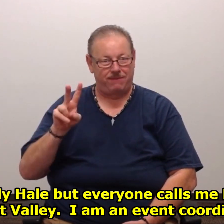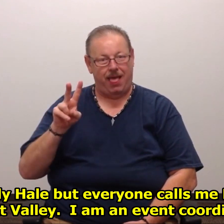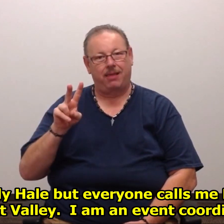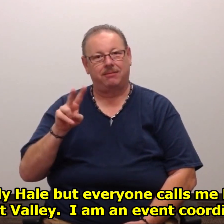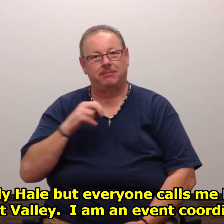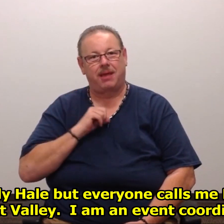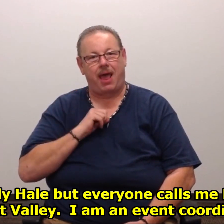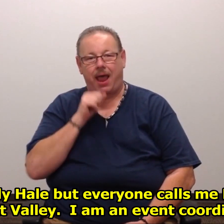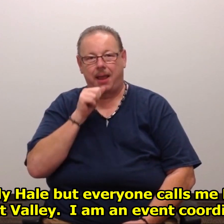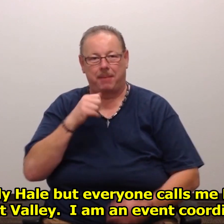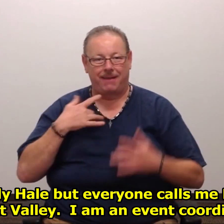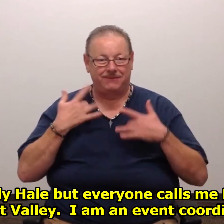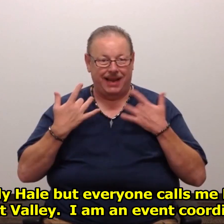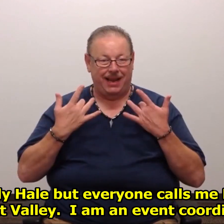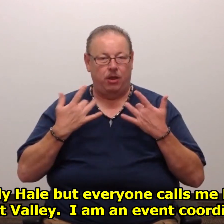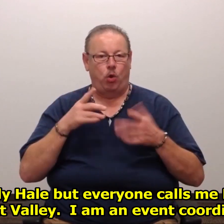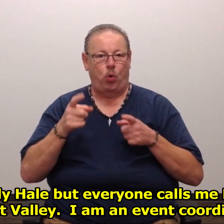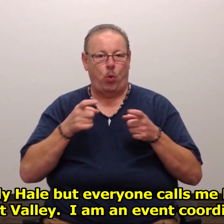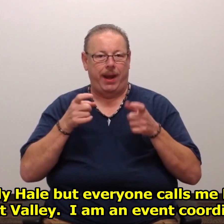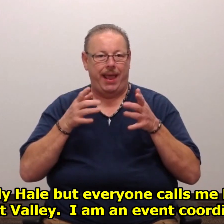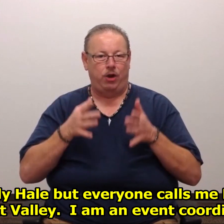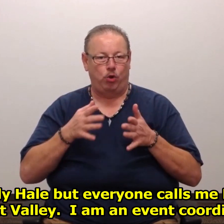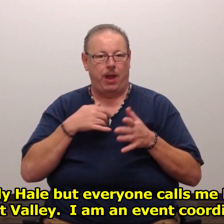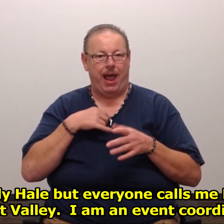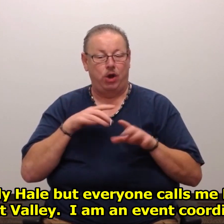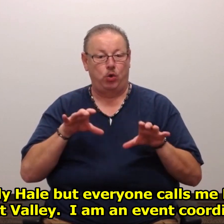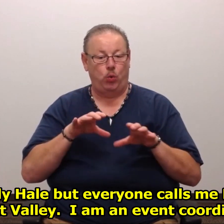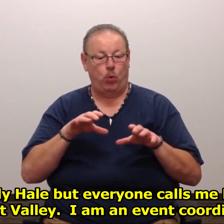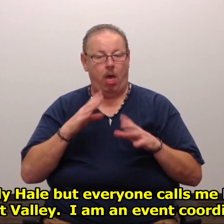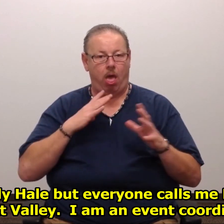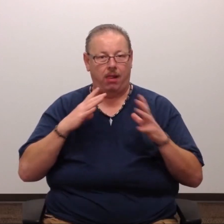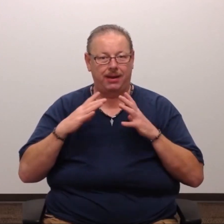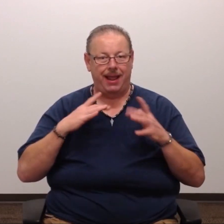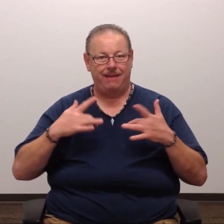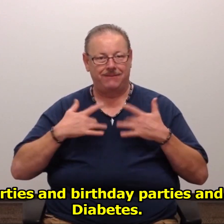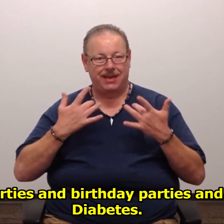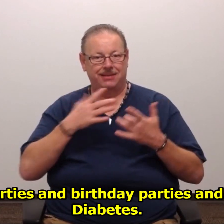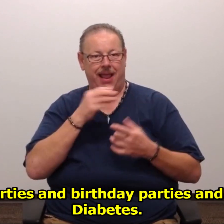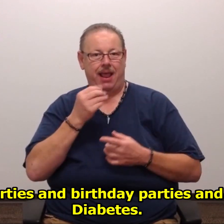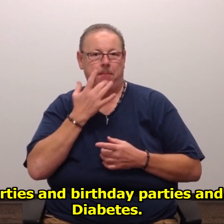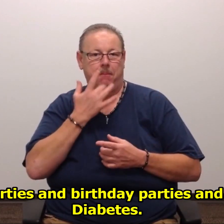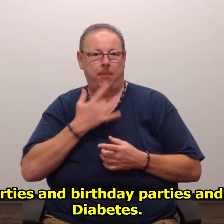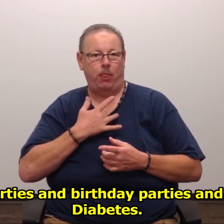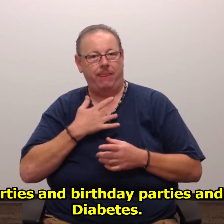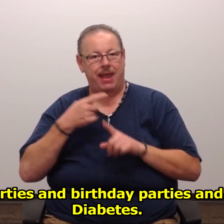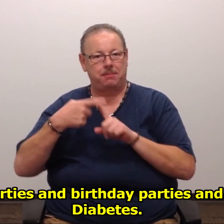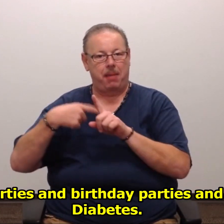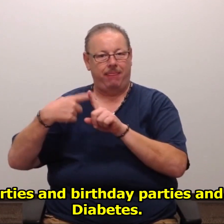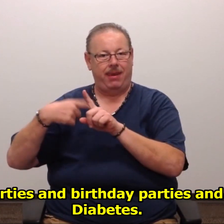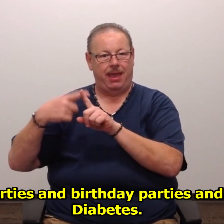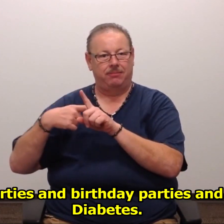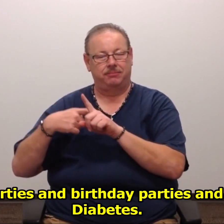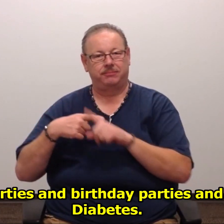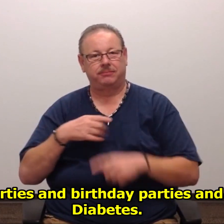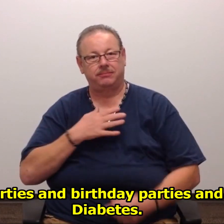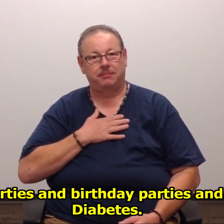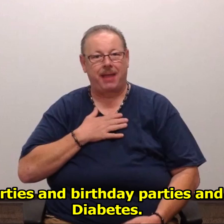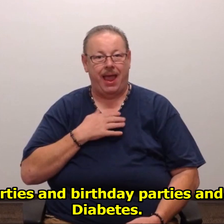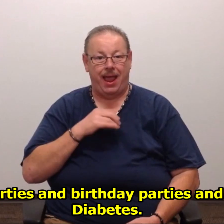I'm from Prescott Valley. I'm an event coordinator. I do holiday parties and birthday parties.